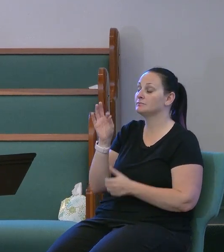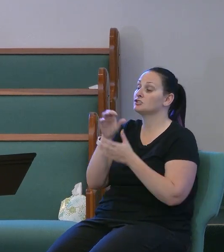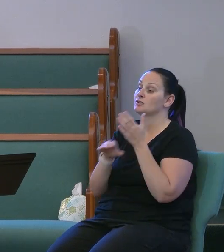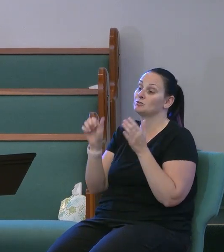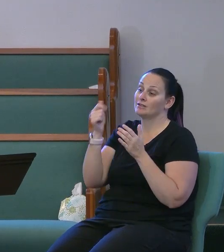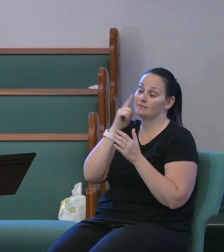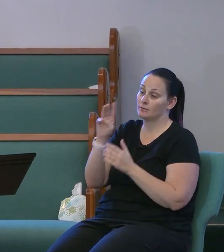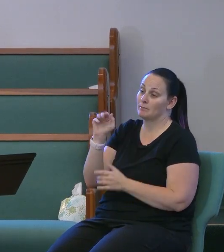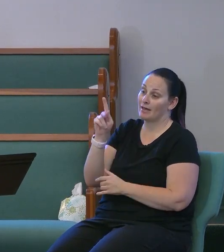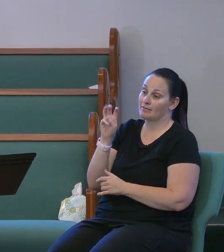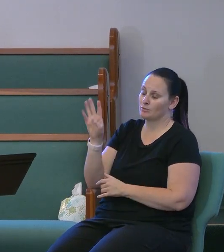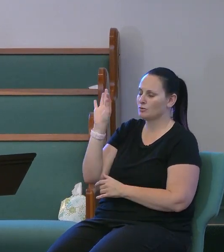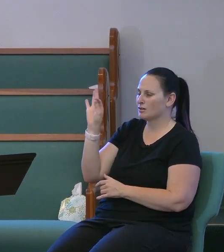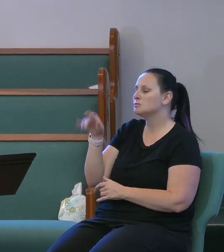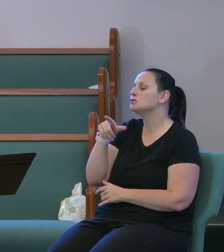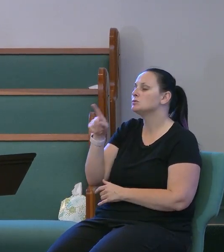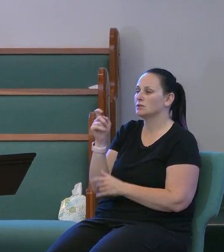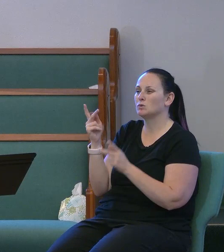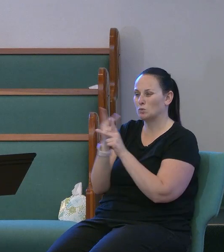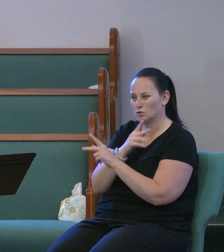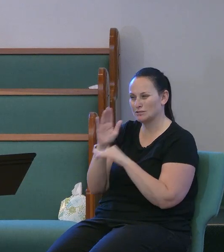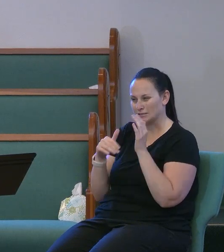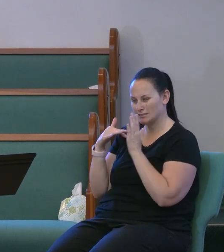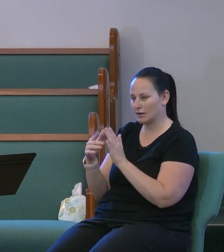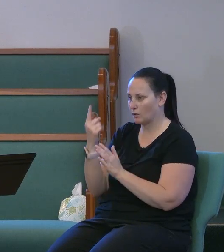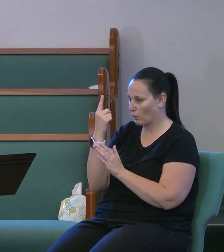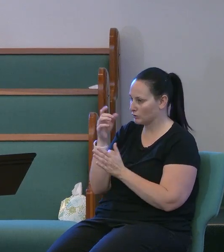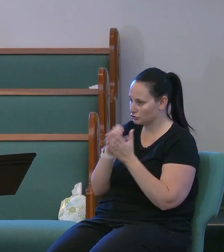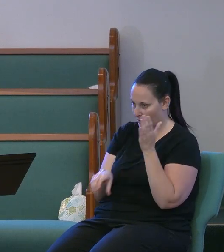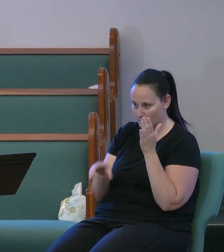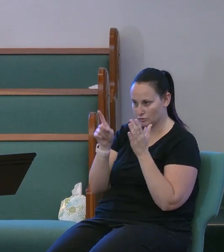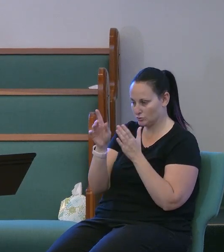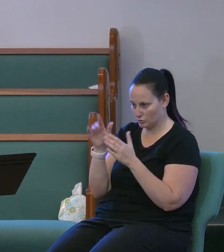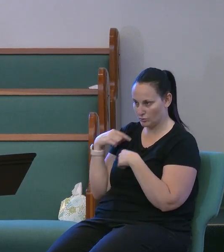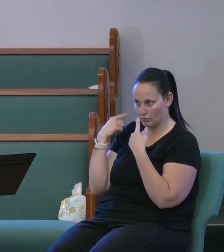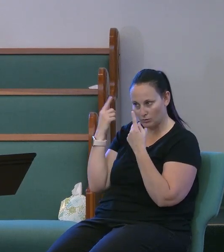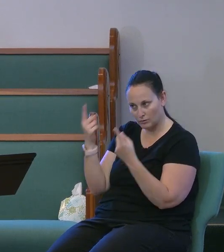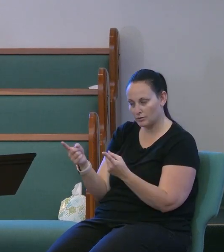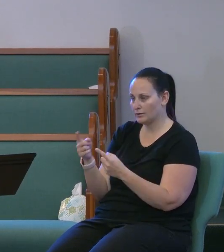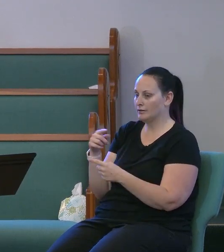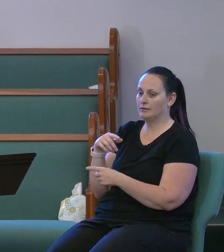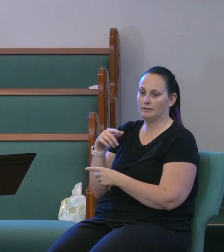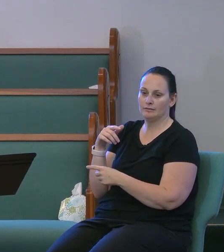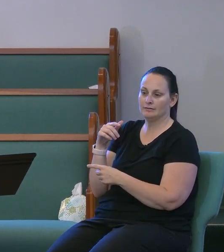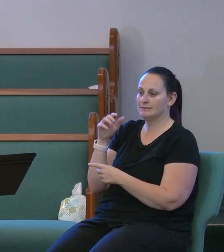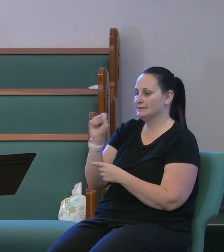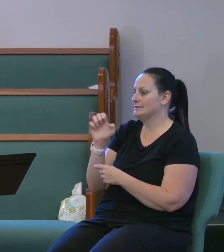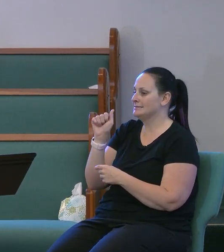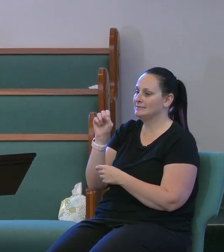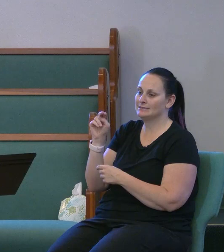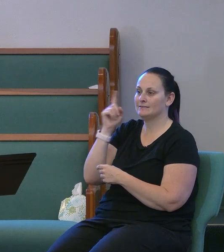of Matthew's Gospel, you could do worse than studying that one chapter your entire season